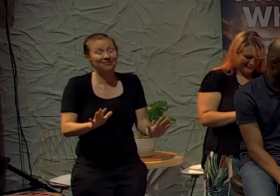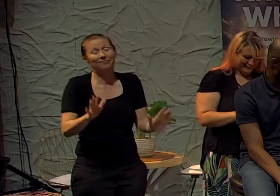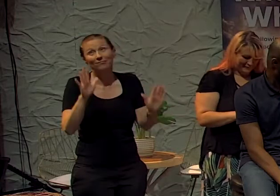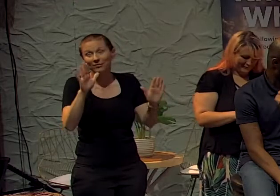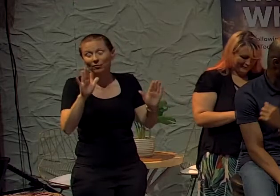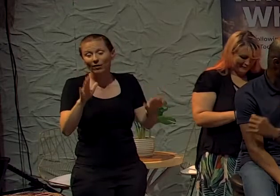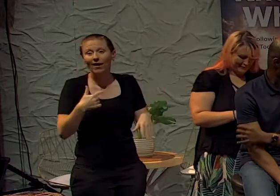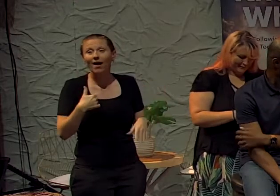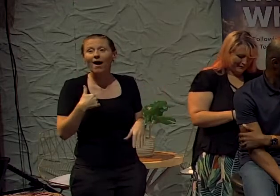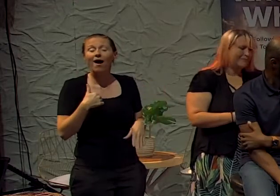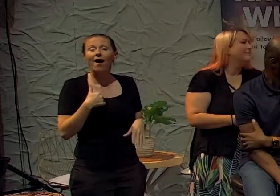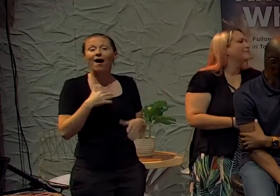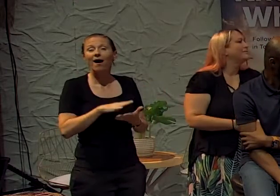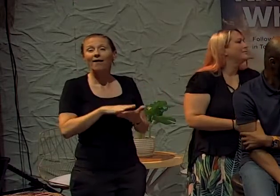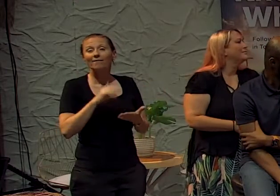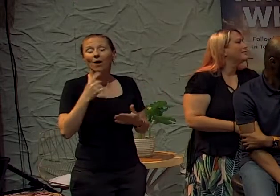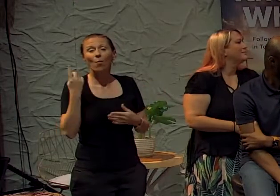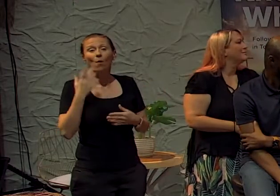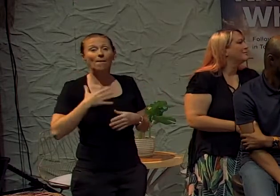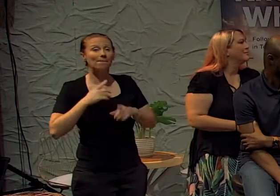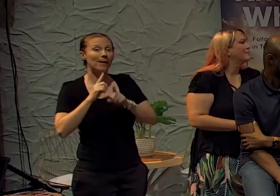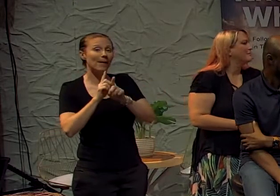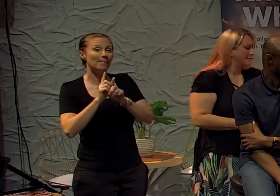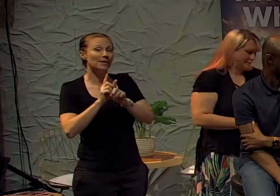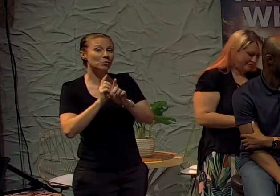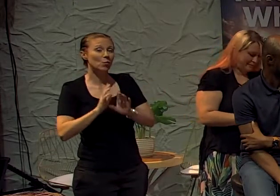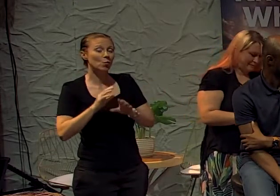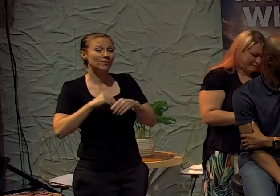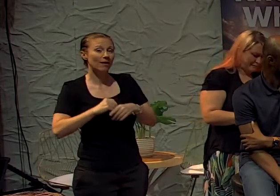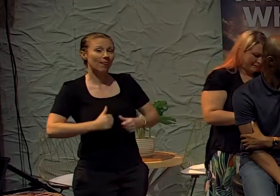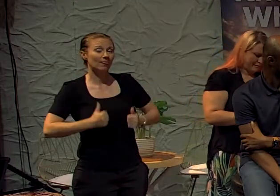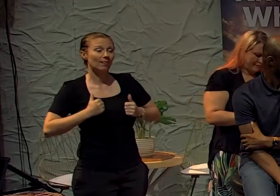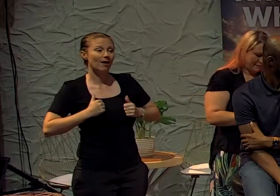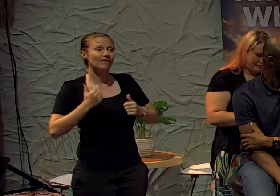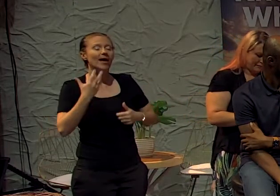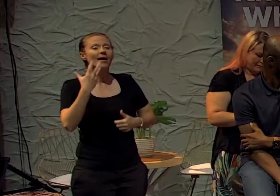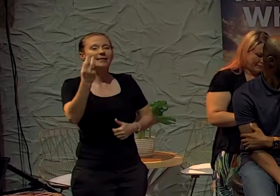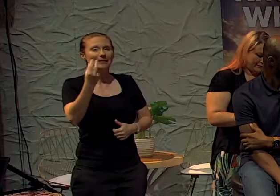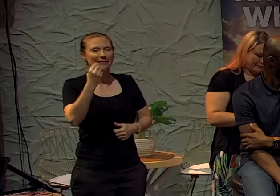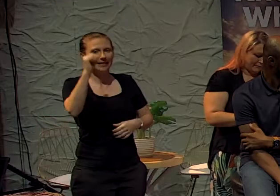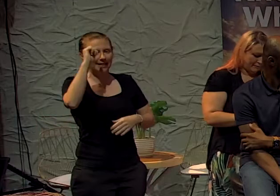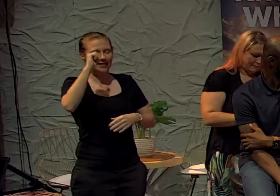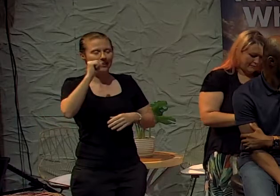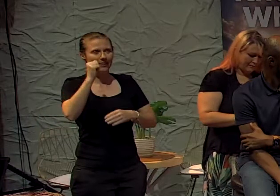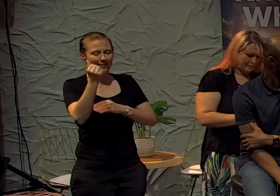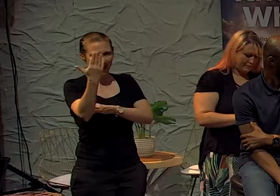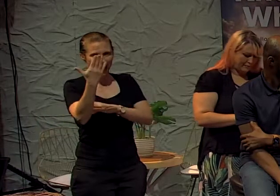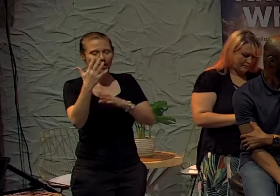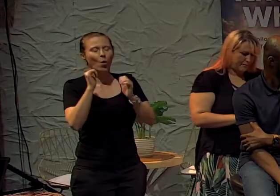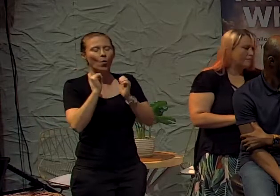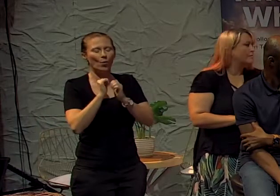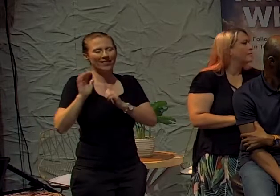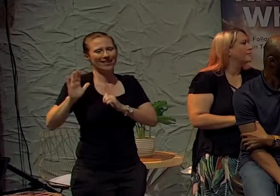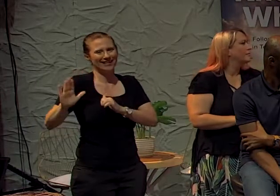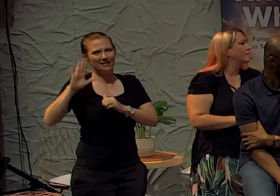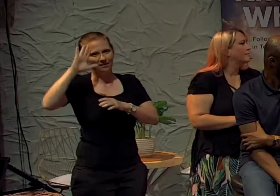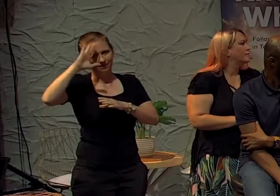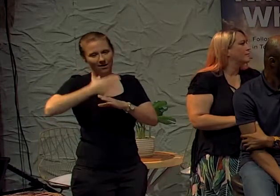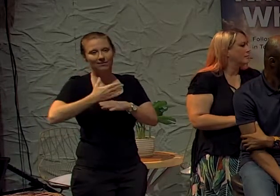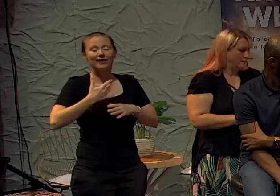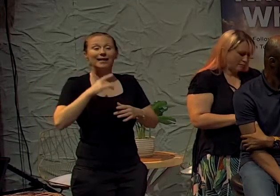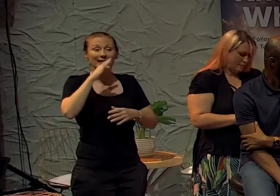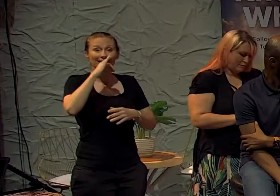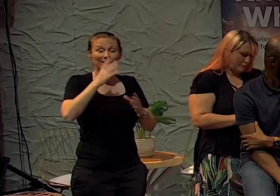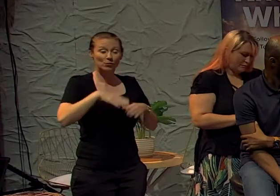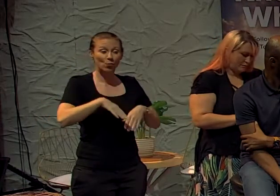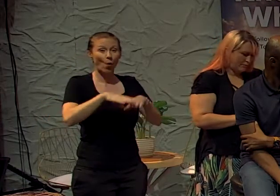found, and one of my mentors in life did that with his sons. And so I said, that's a great idea. The kids will open up when you're giving